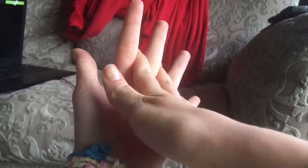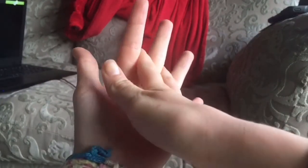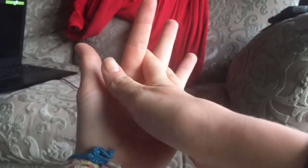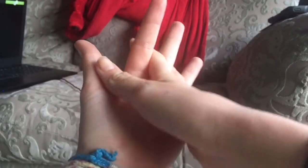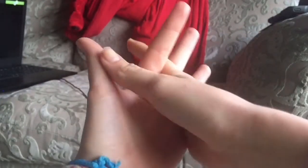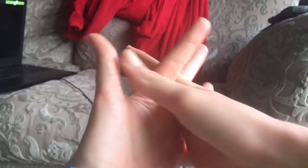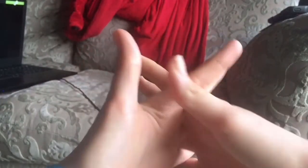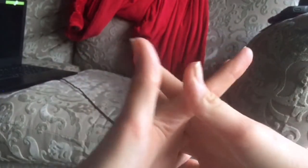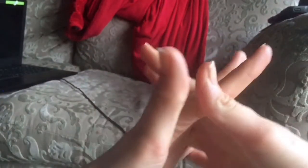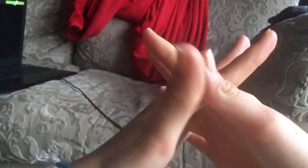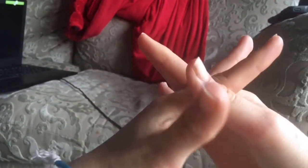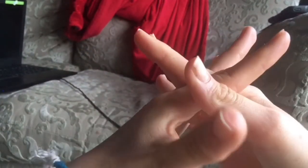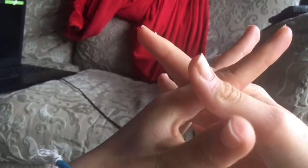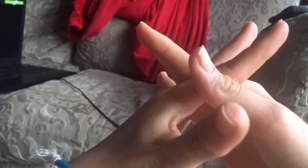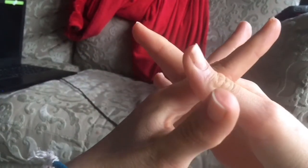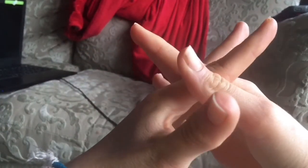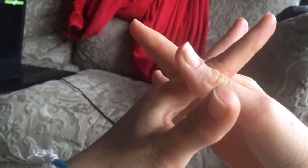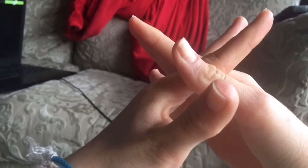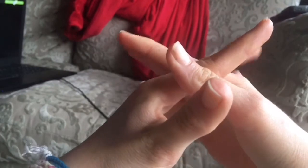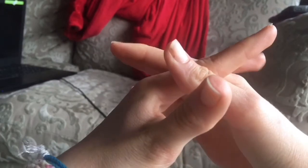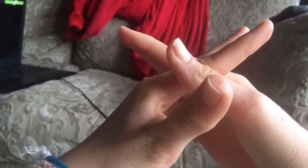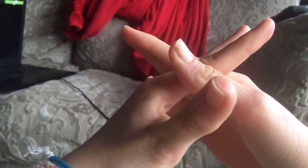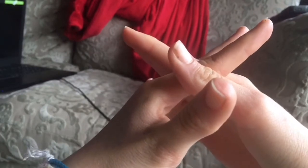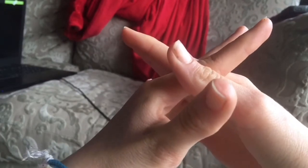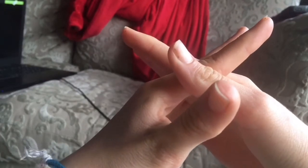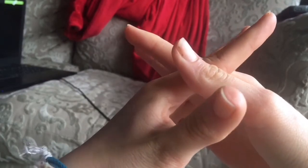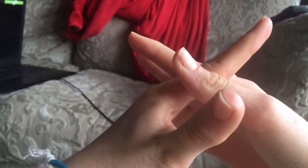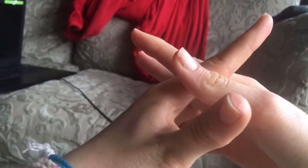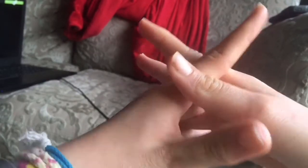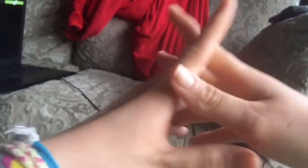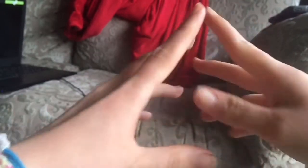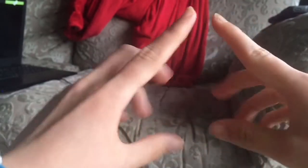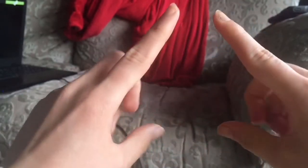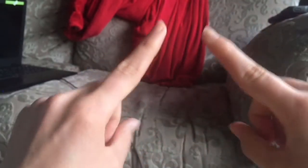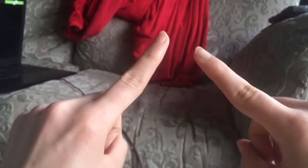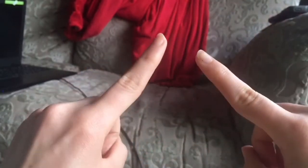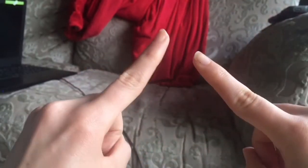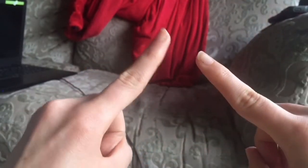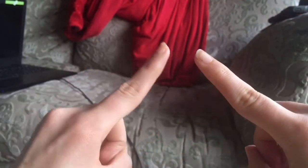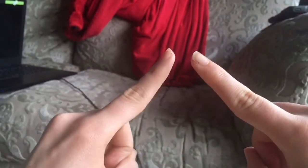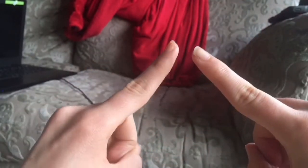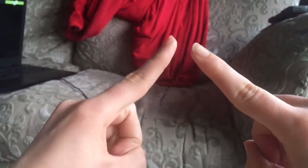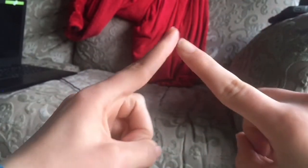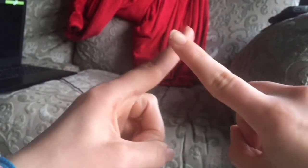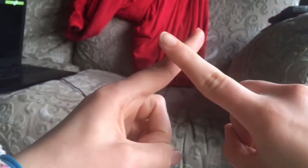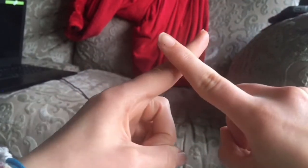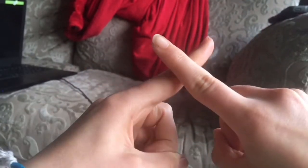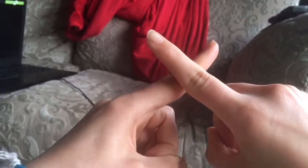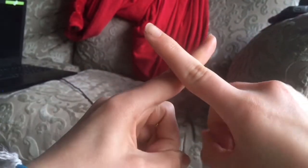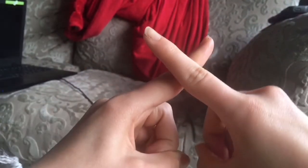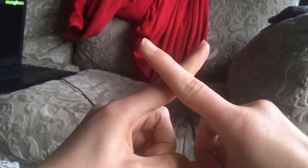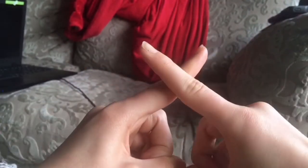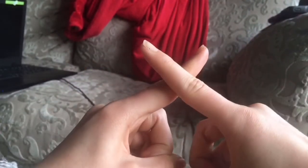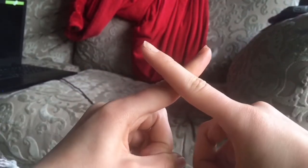the holes in our left hands. And that's W. Then X, we're going to take our two pointing fingers and make an